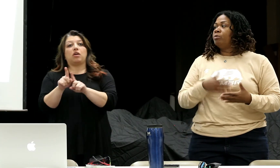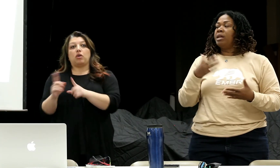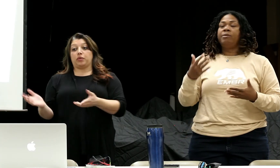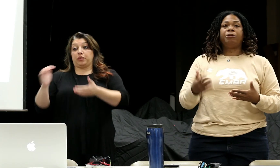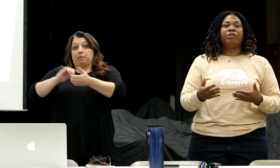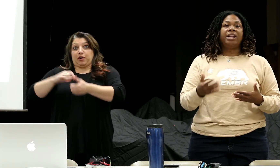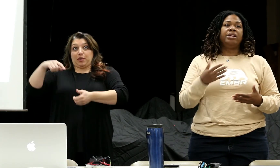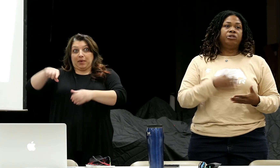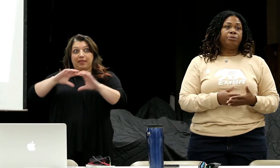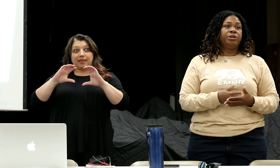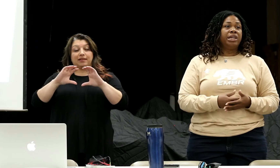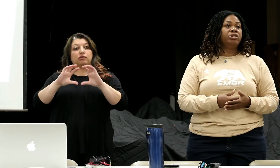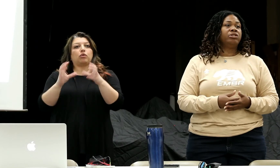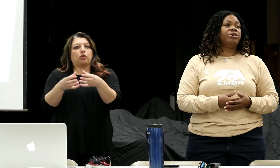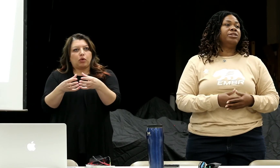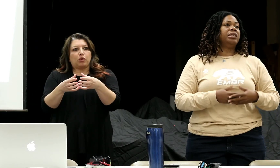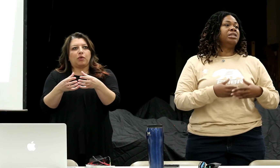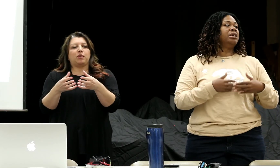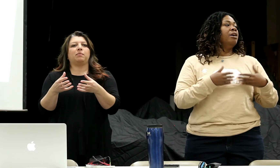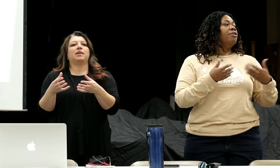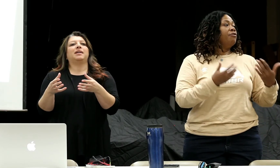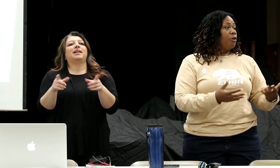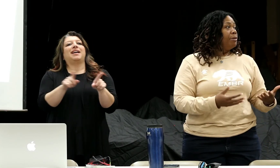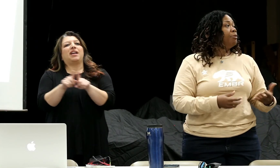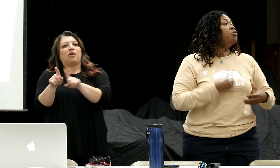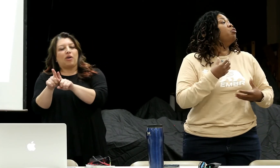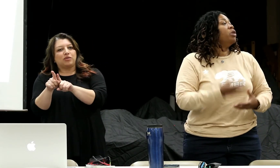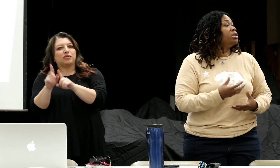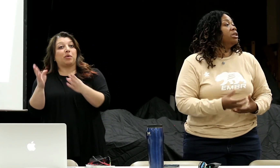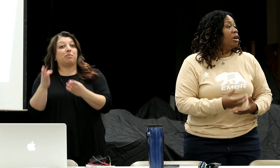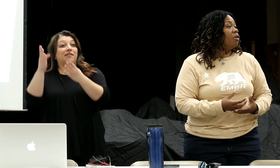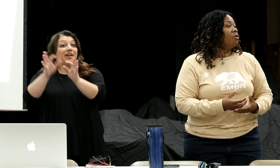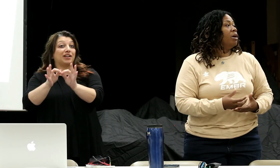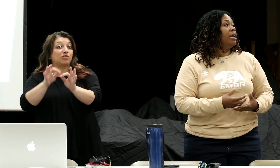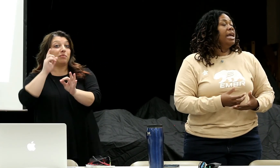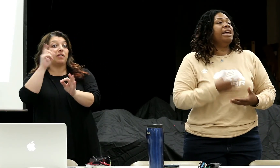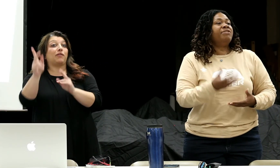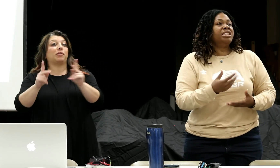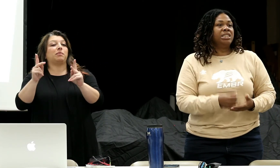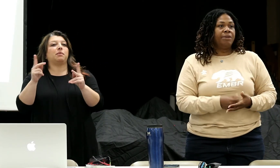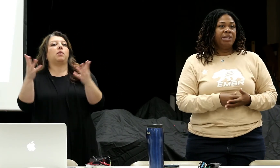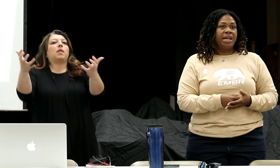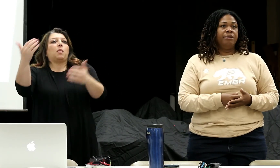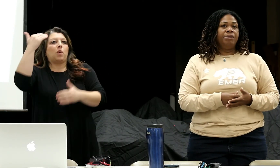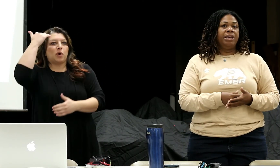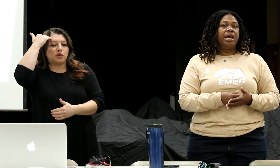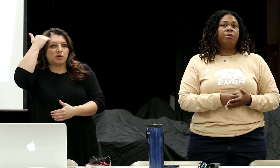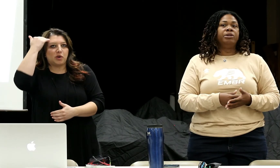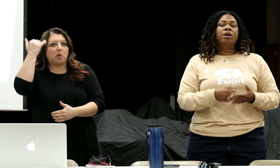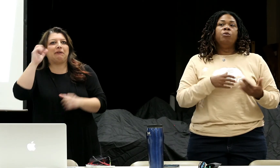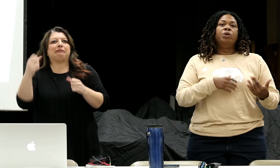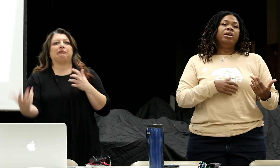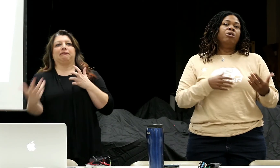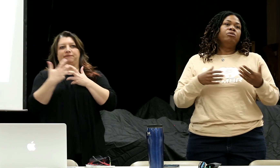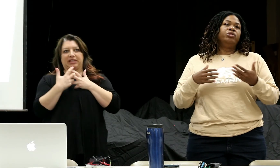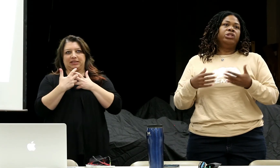what was happening and realize that they were running and didn't know who was coming